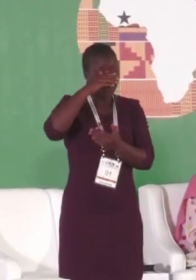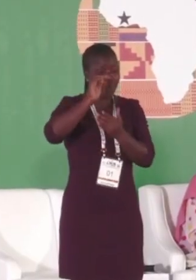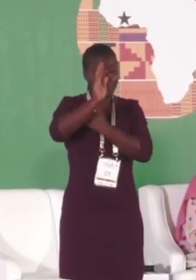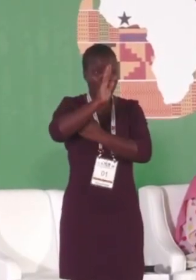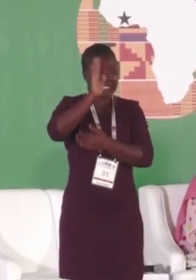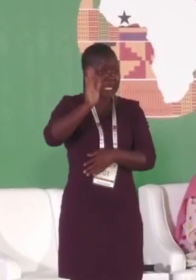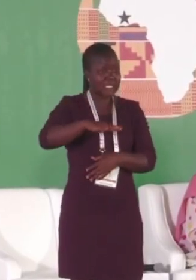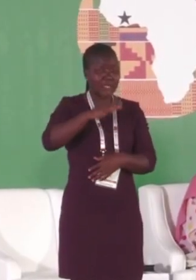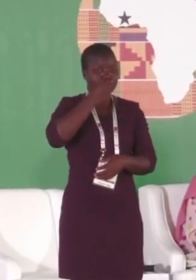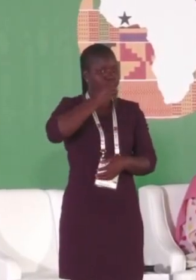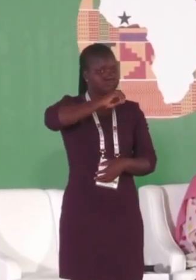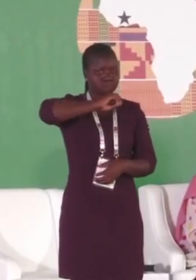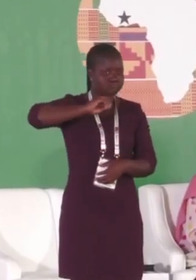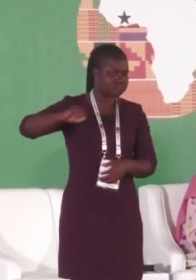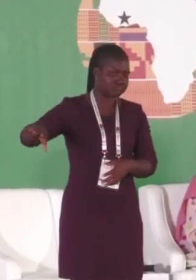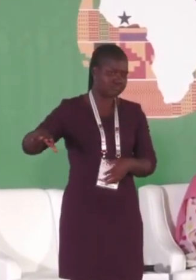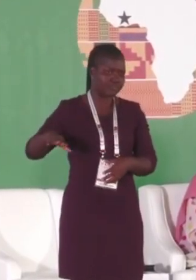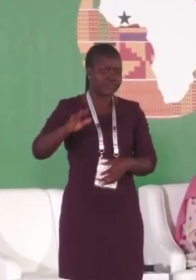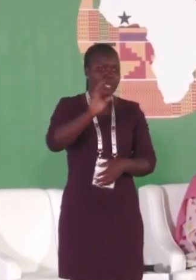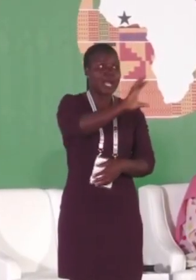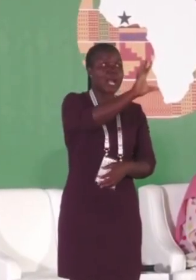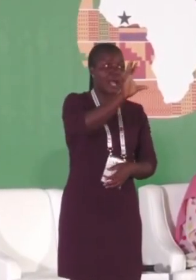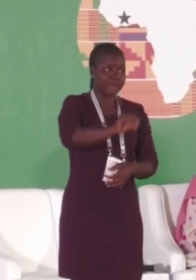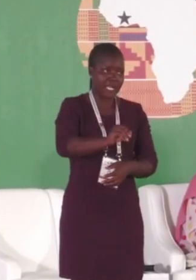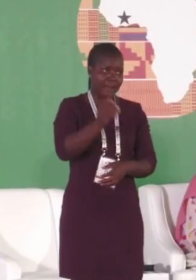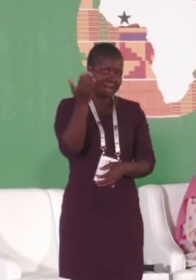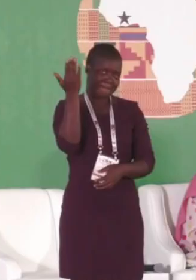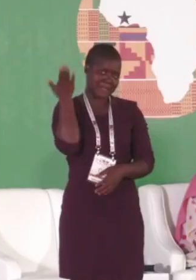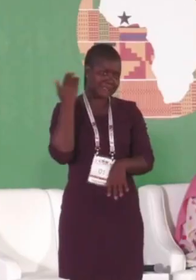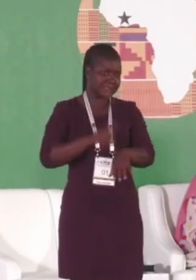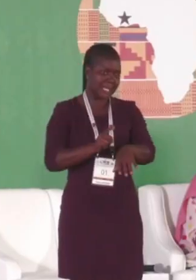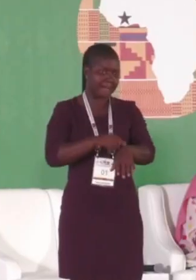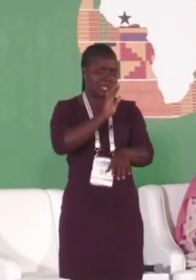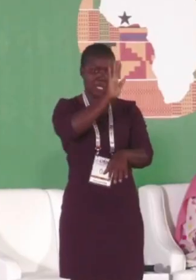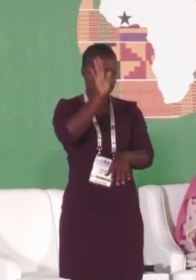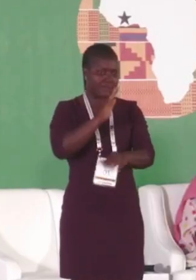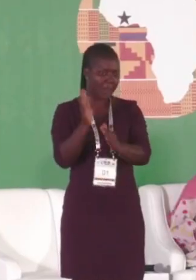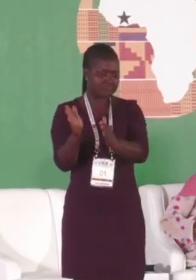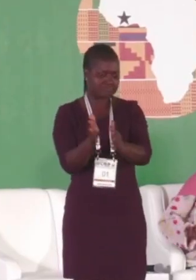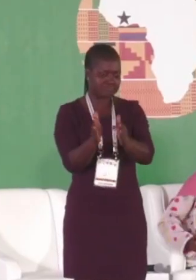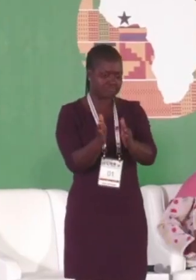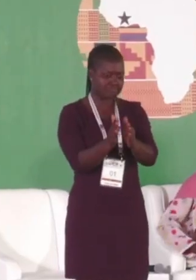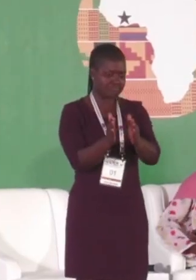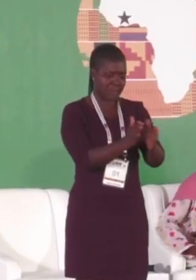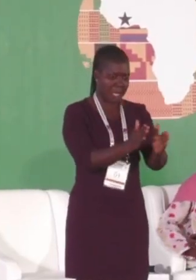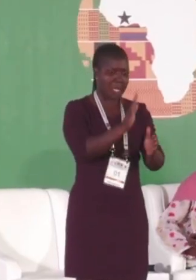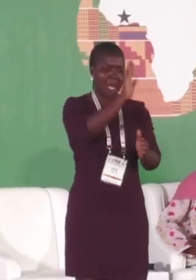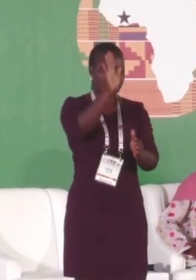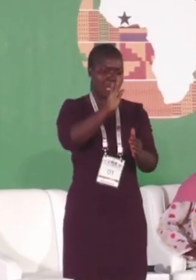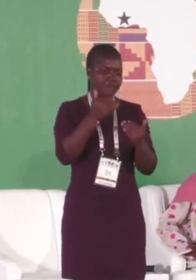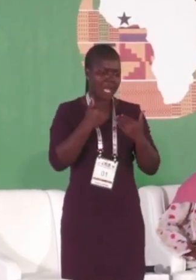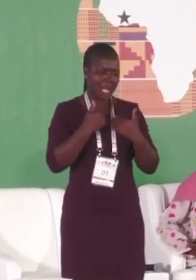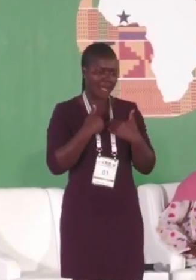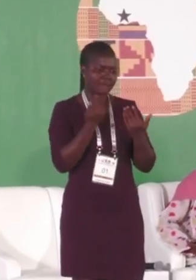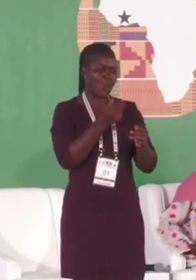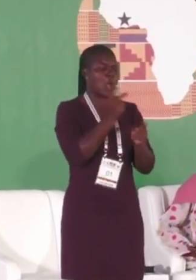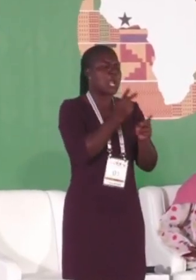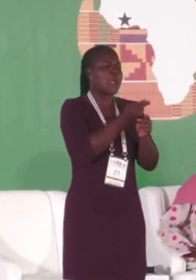repeat. But Africa was not prepared. Africa did not have any reserve for